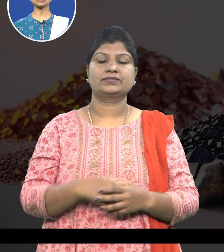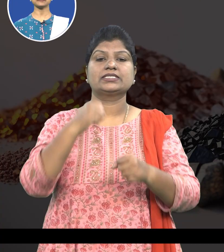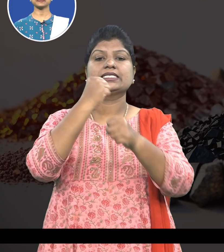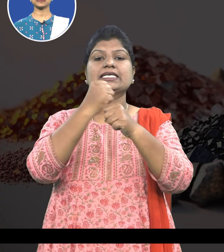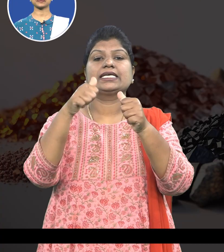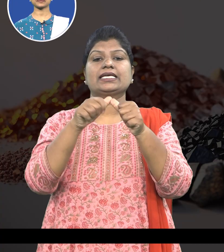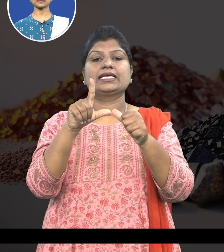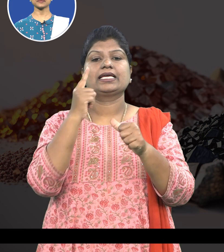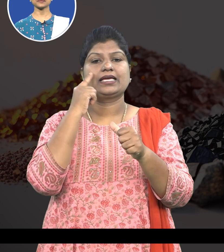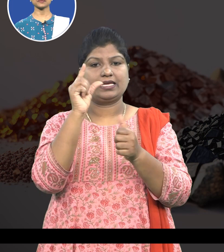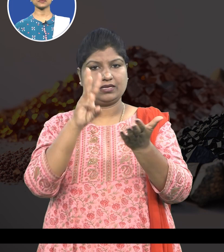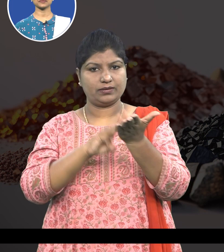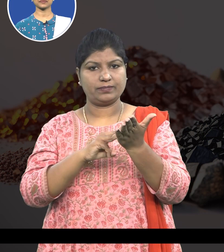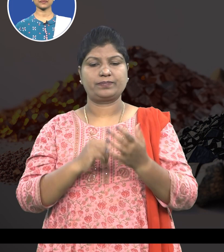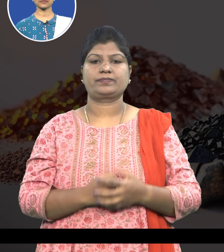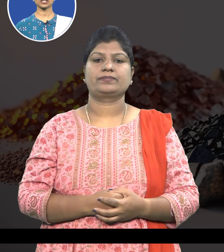gallium,